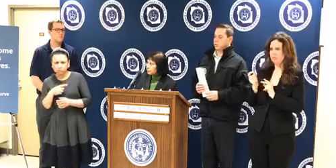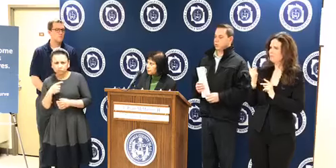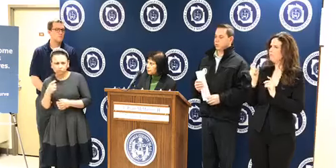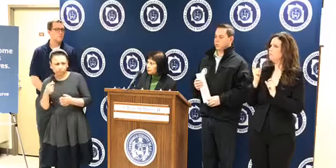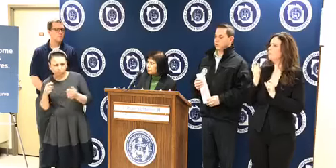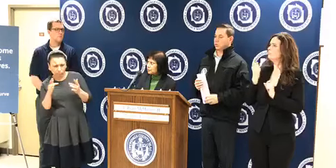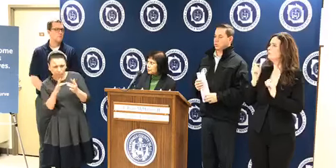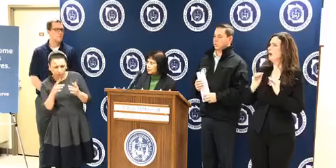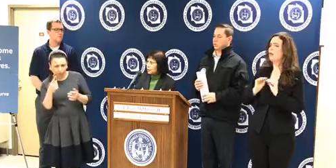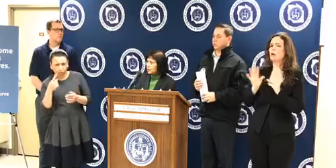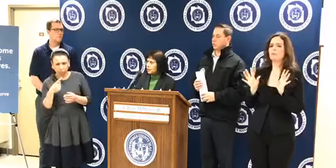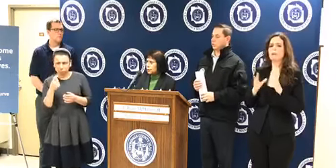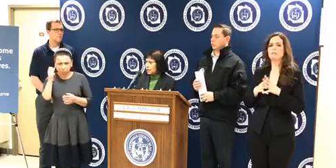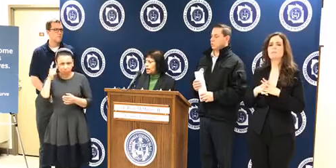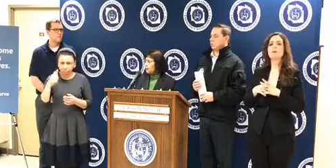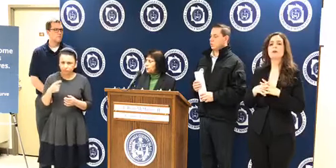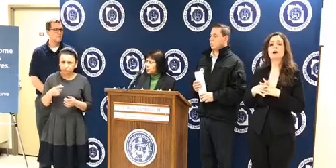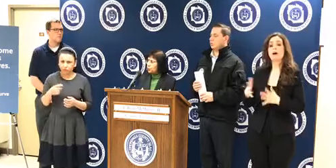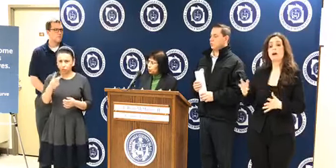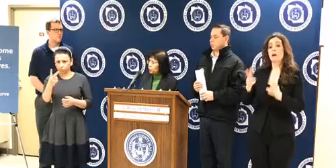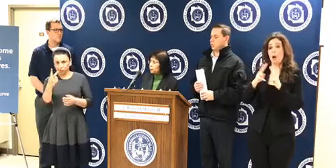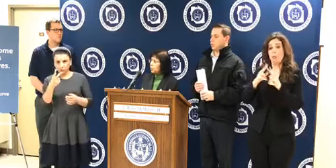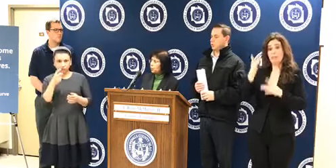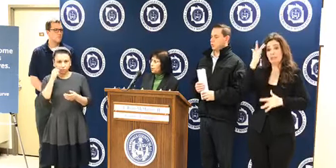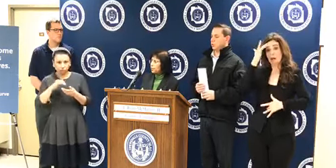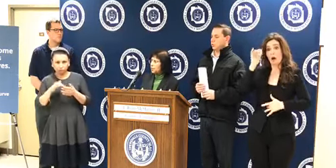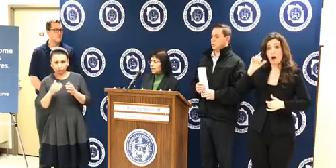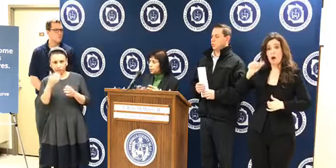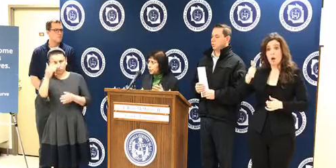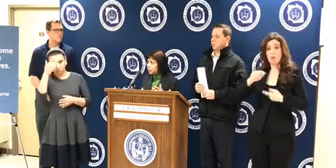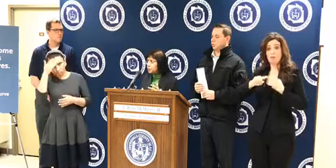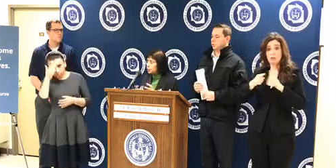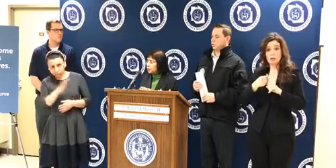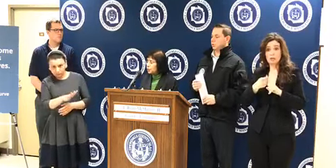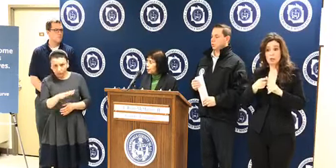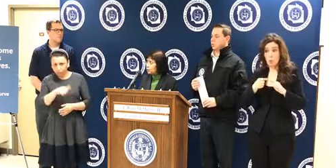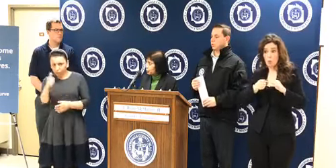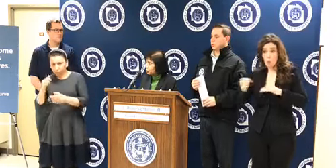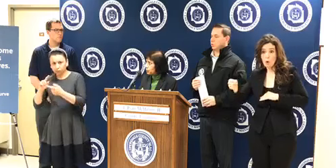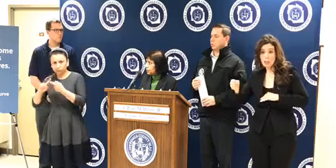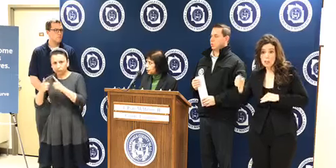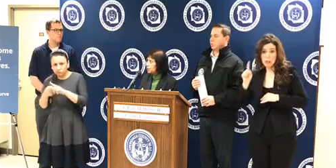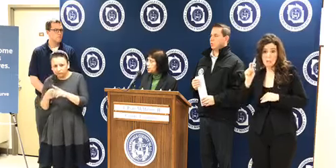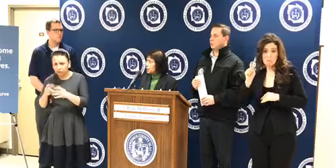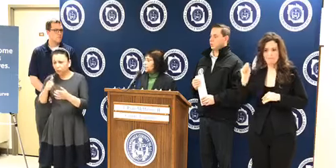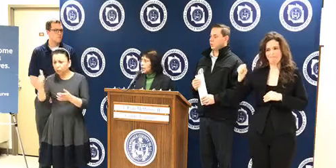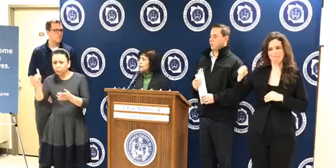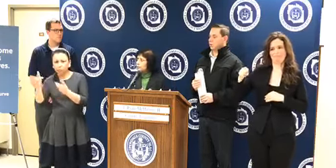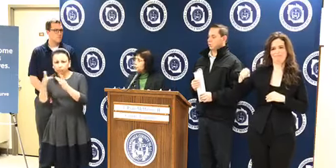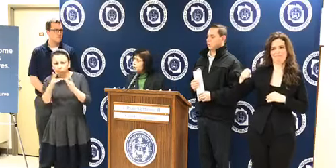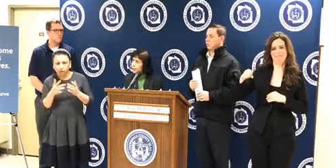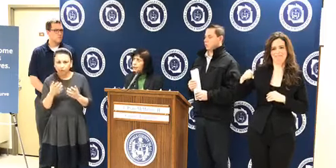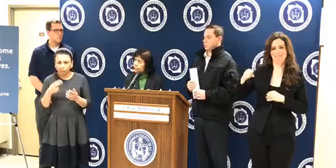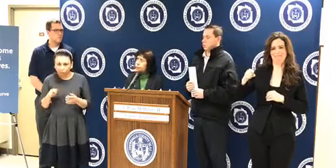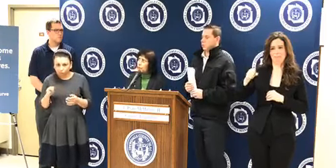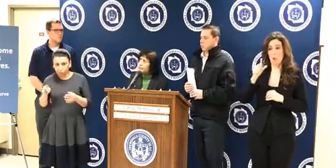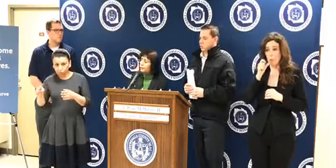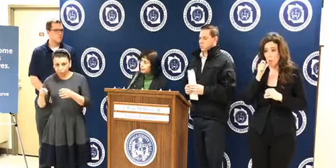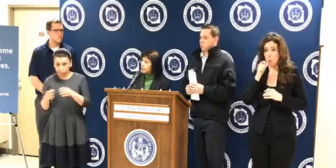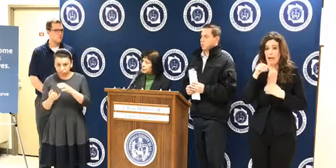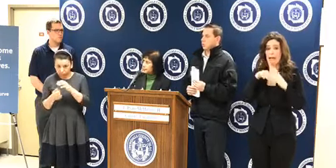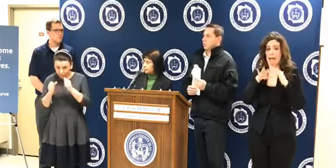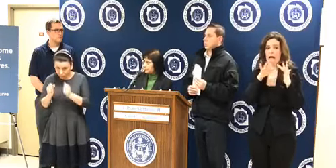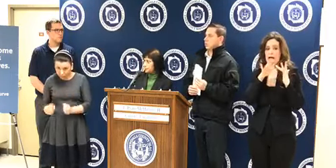being quarantined? So there are a few people who will be in quarantine. I don't think we are going to disclose who were who. in contact with these? Yeah, Yeah. so we give that